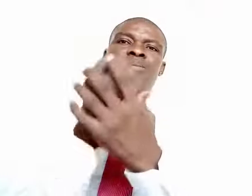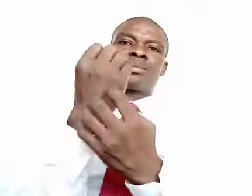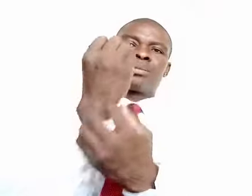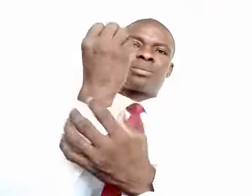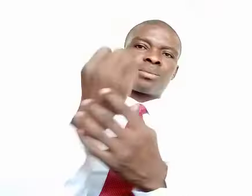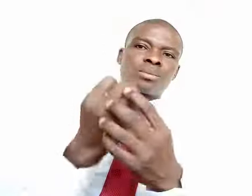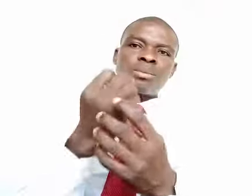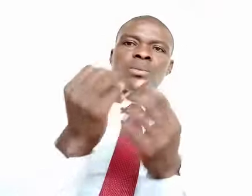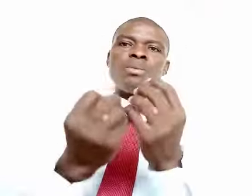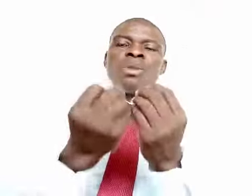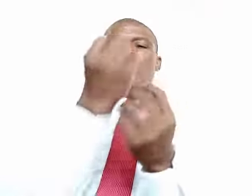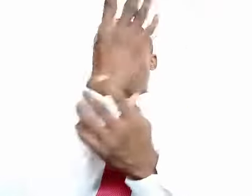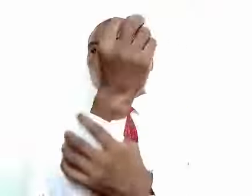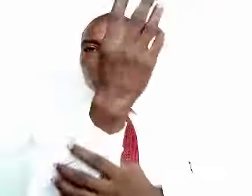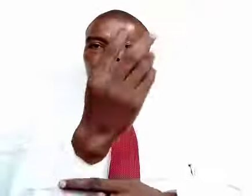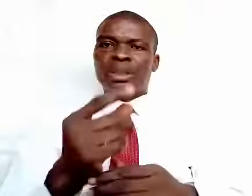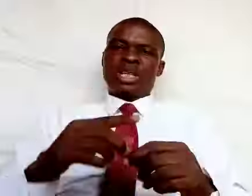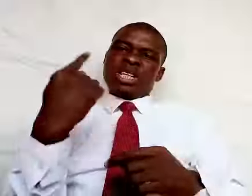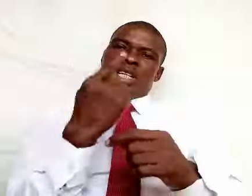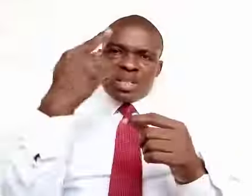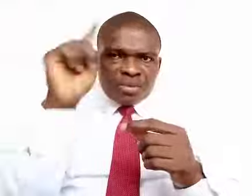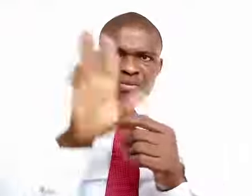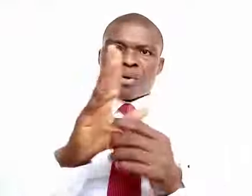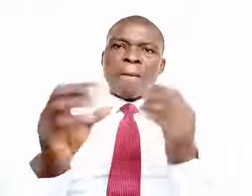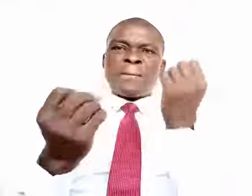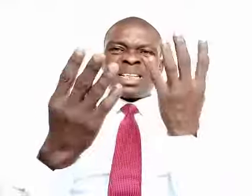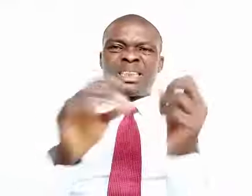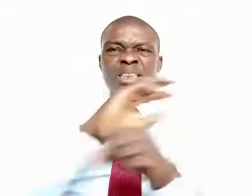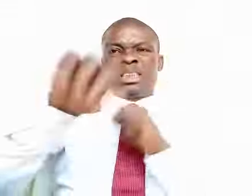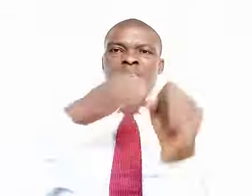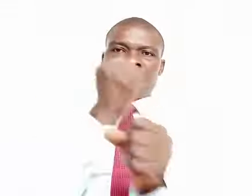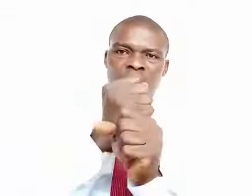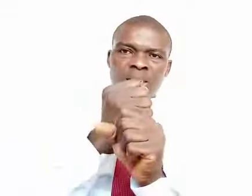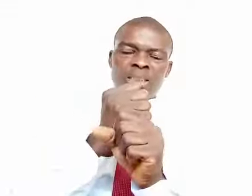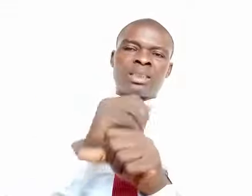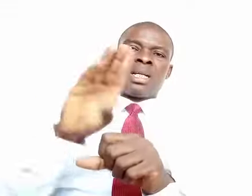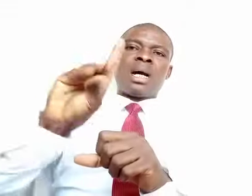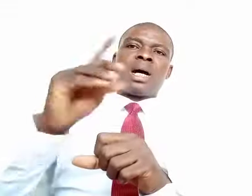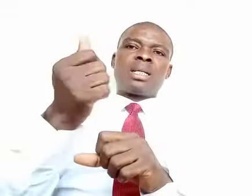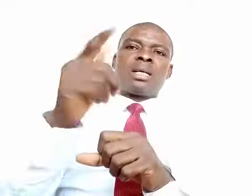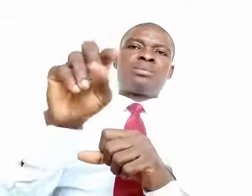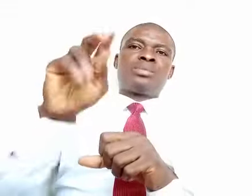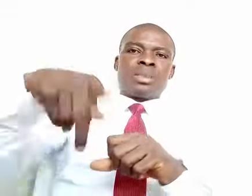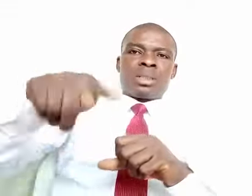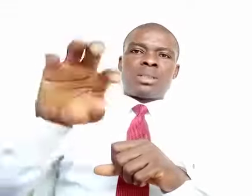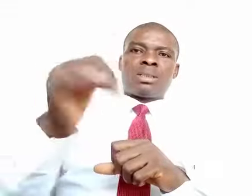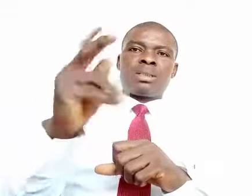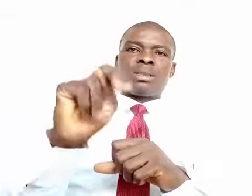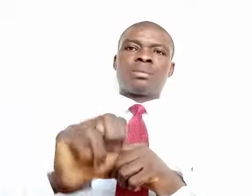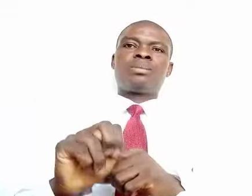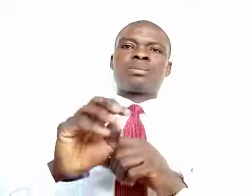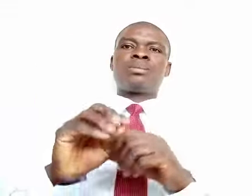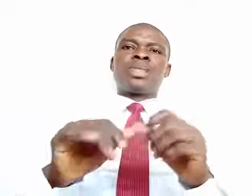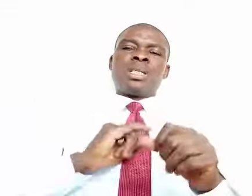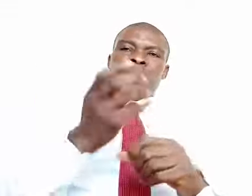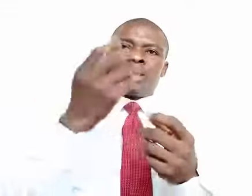live for 100 to 600 years. Adaptation. Adaptation is the way living